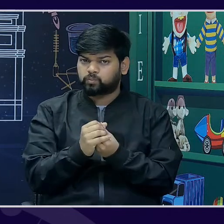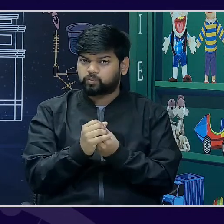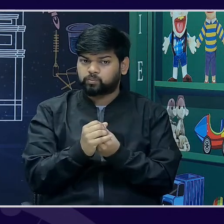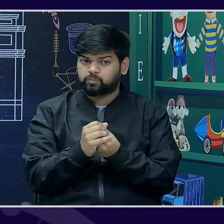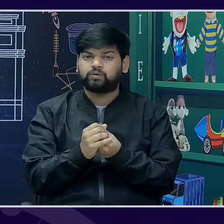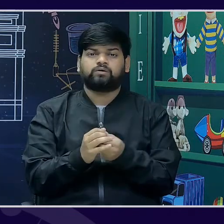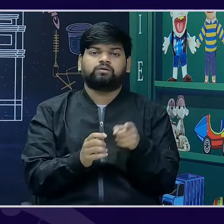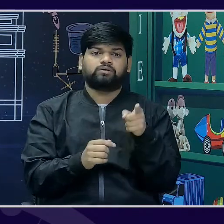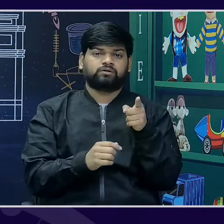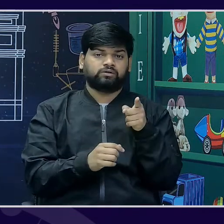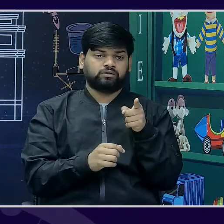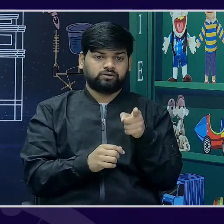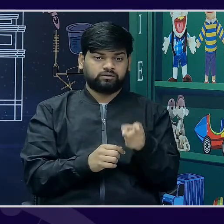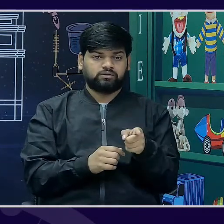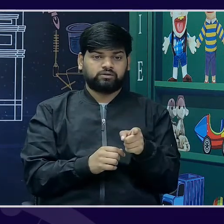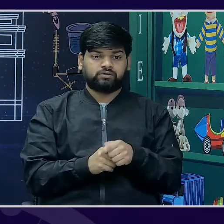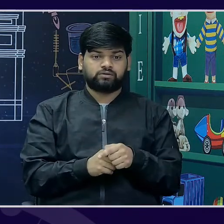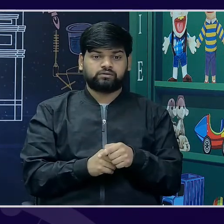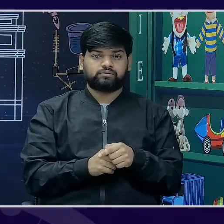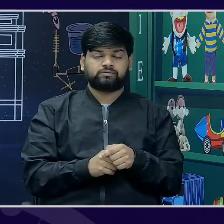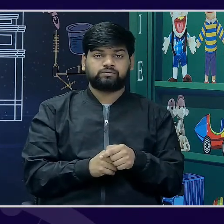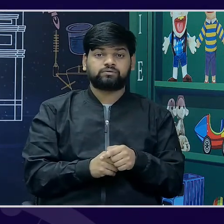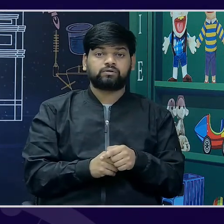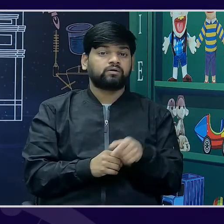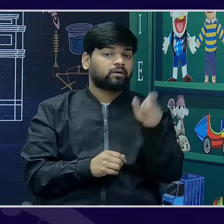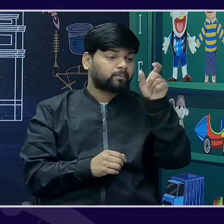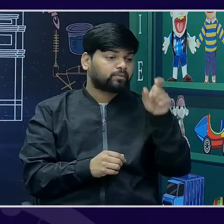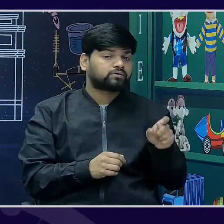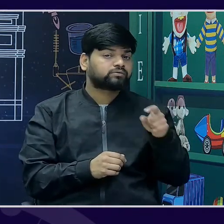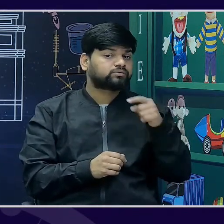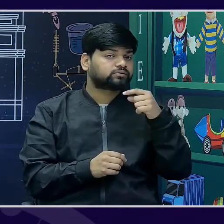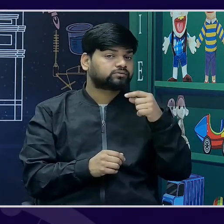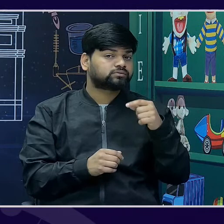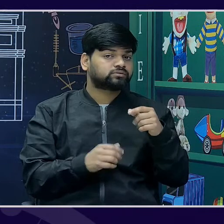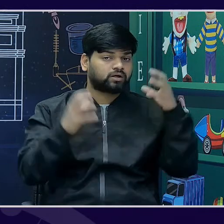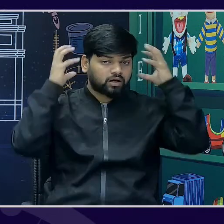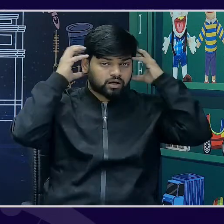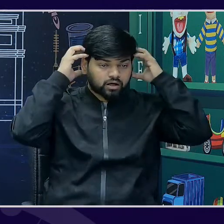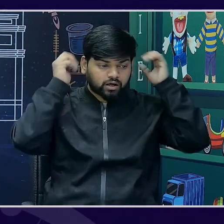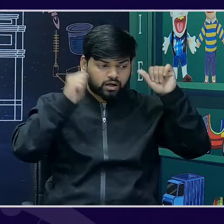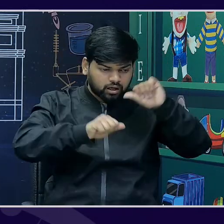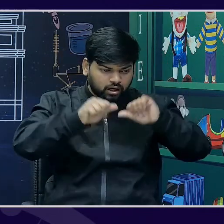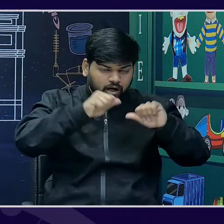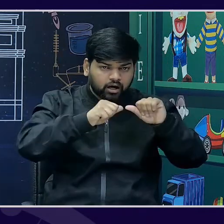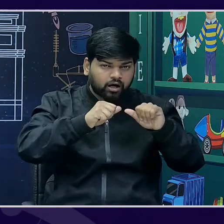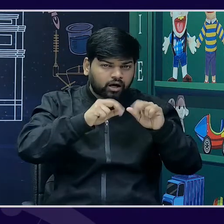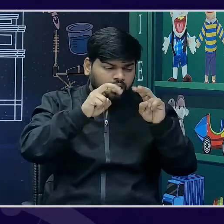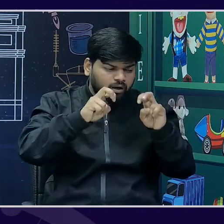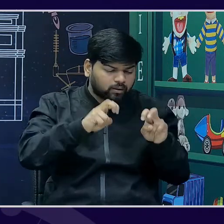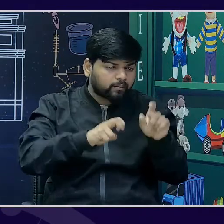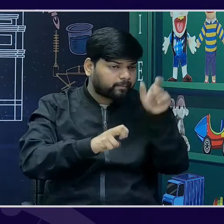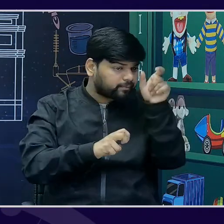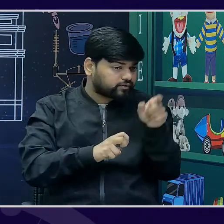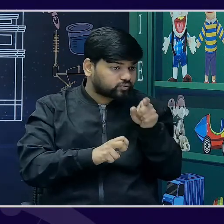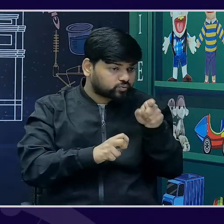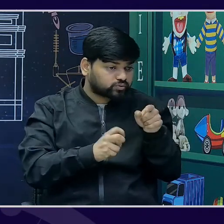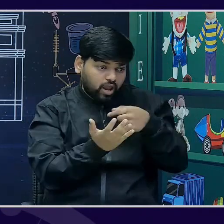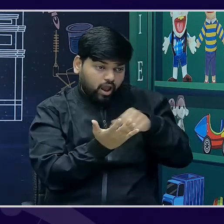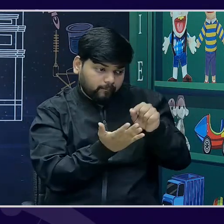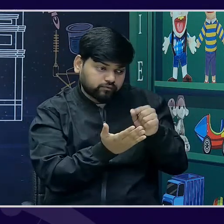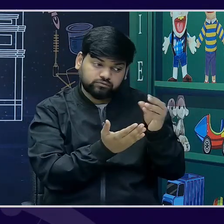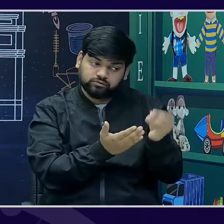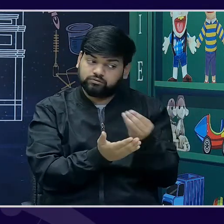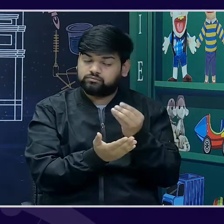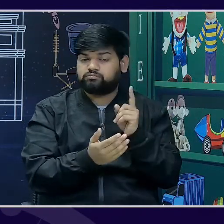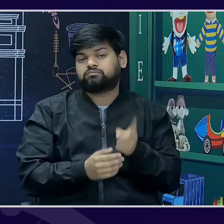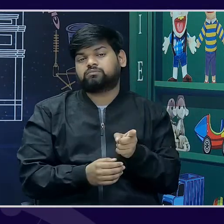from the pediatrician regarding the other aspects of the baby as far as general health is concerned. Then the baby